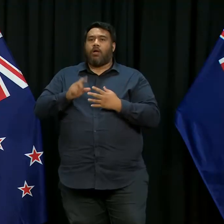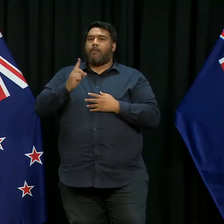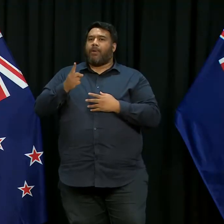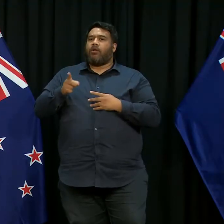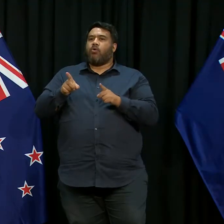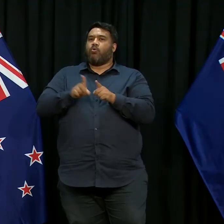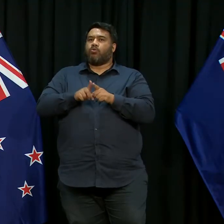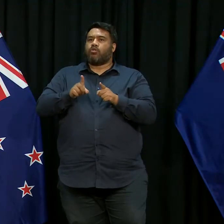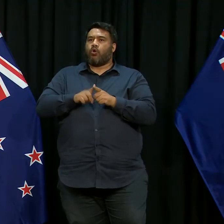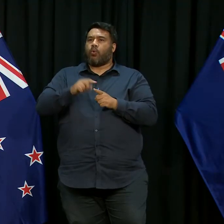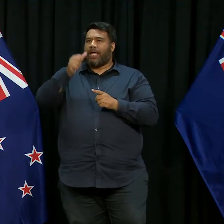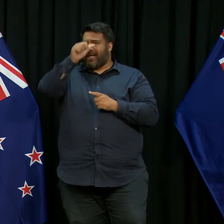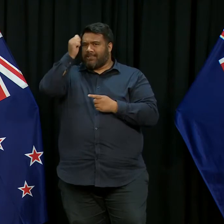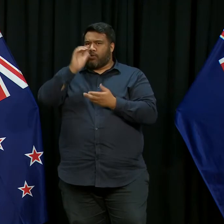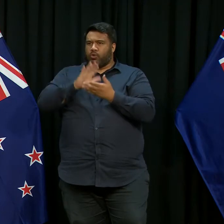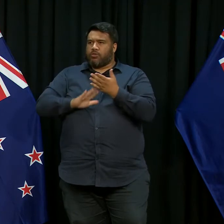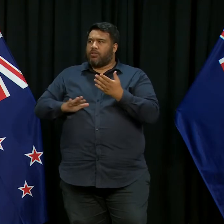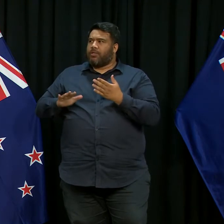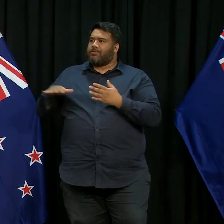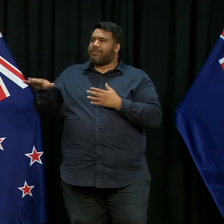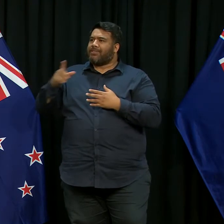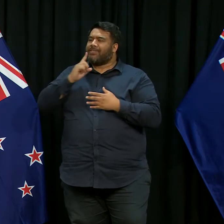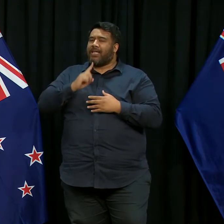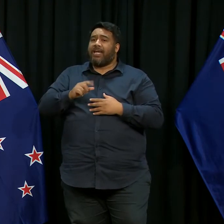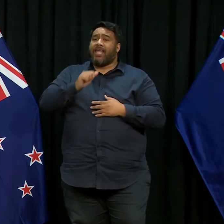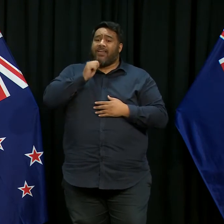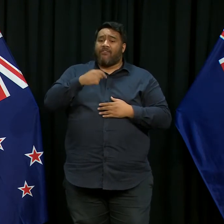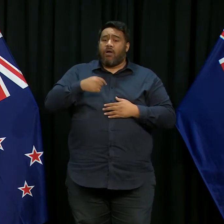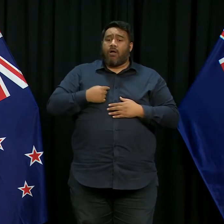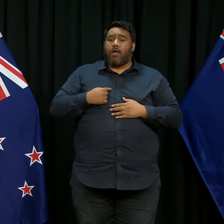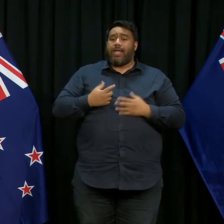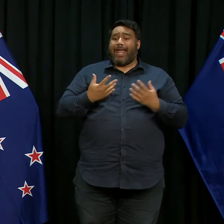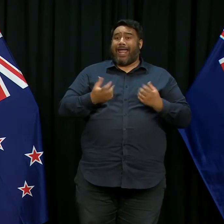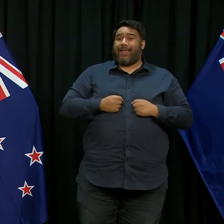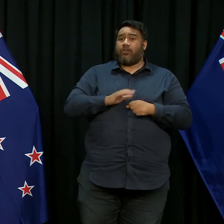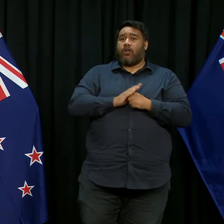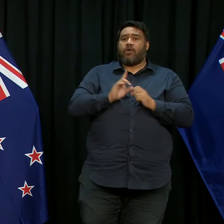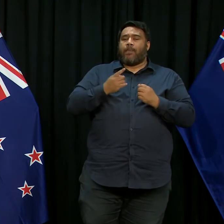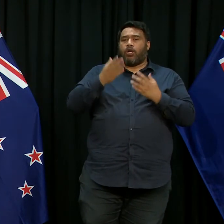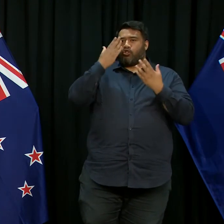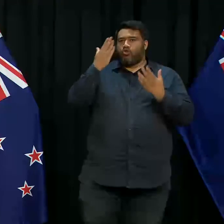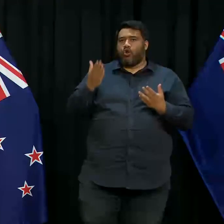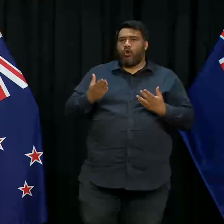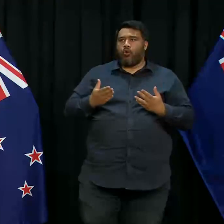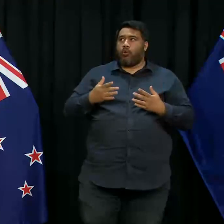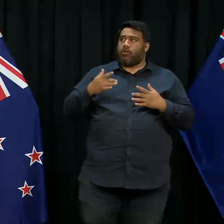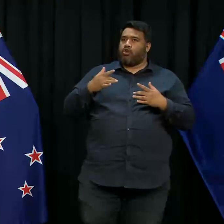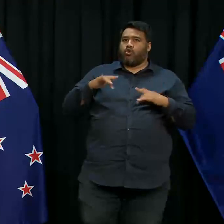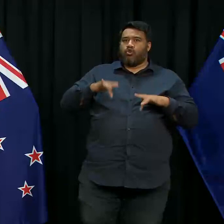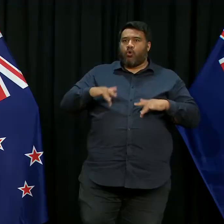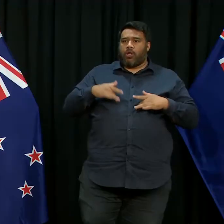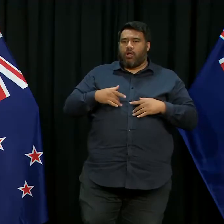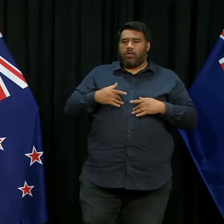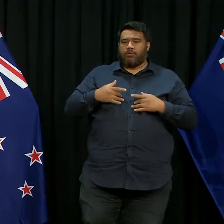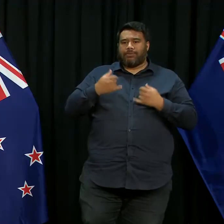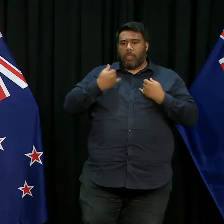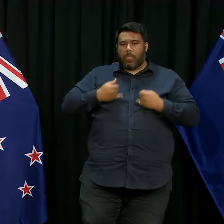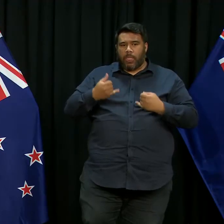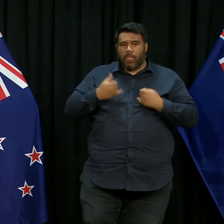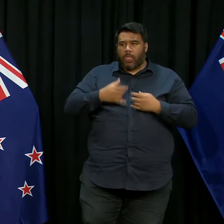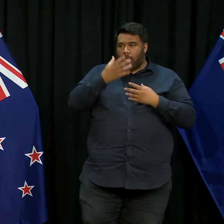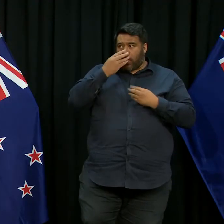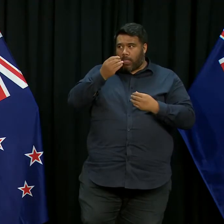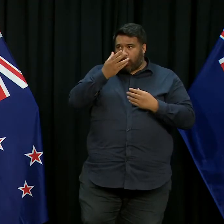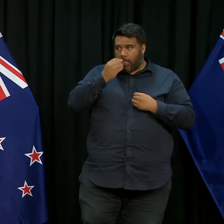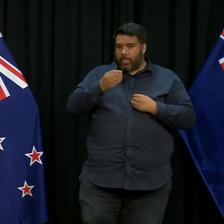those who are experts in the area is if you are asymptomatic, the likelihood of you being of transmission is, of course,